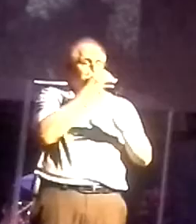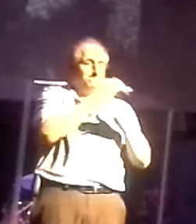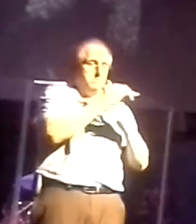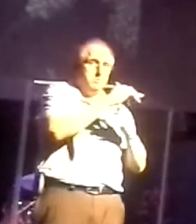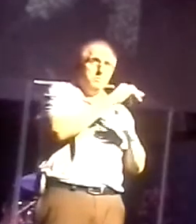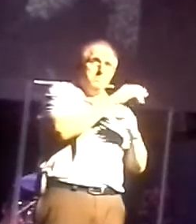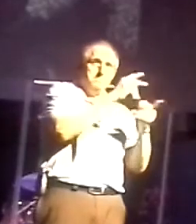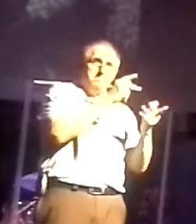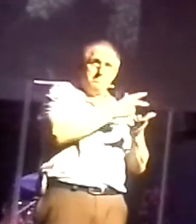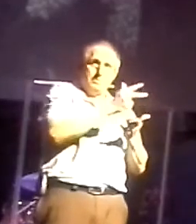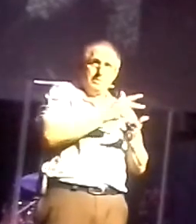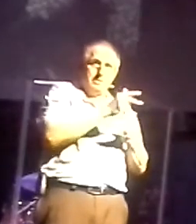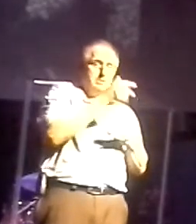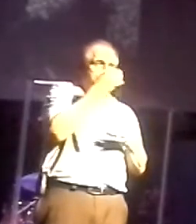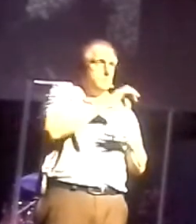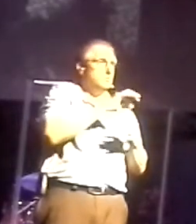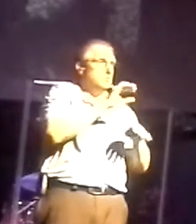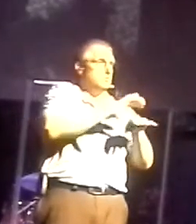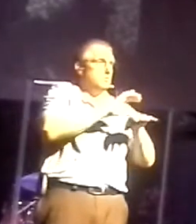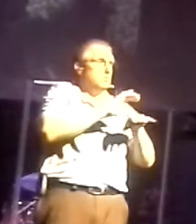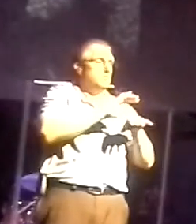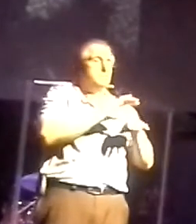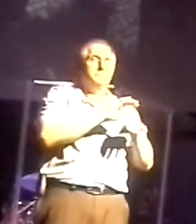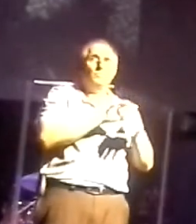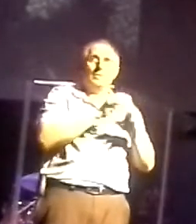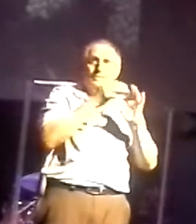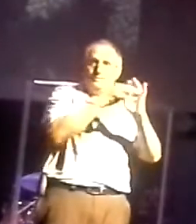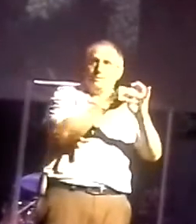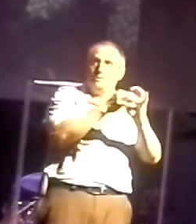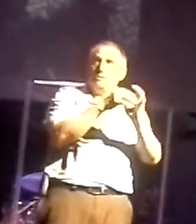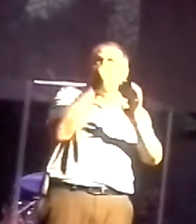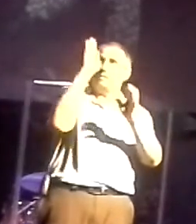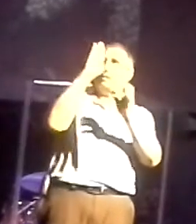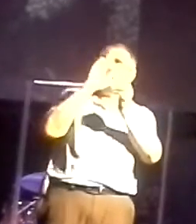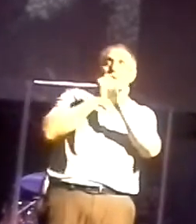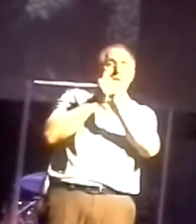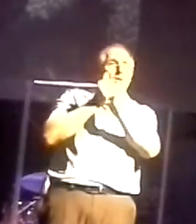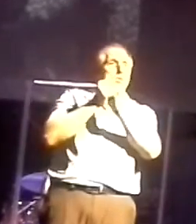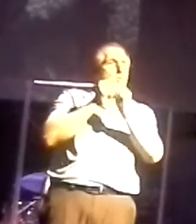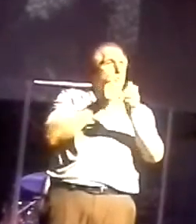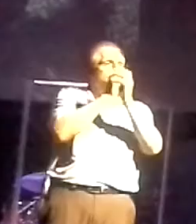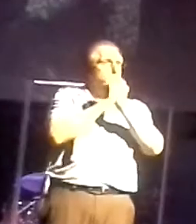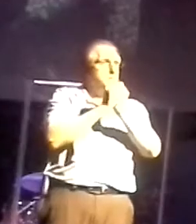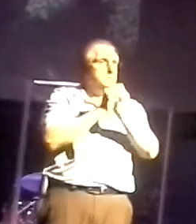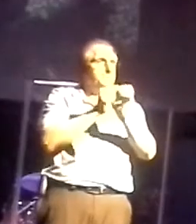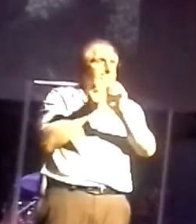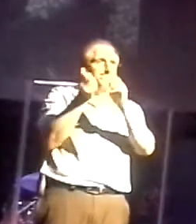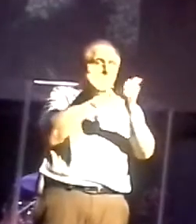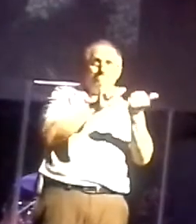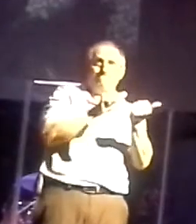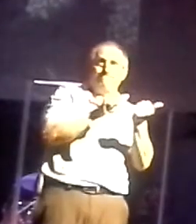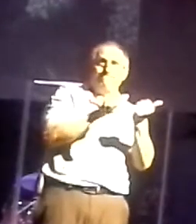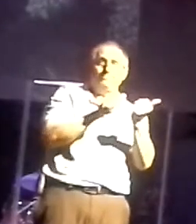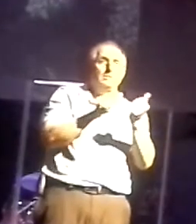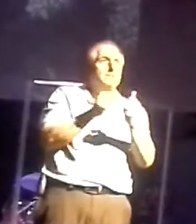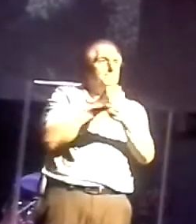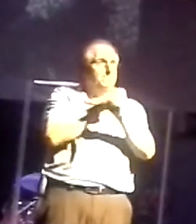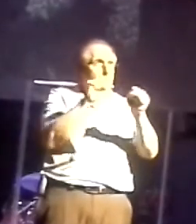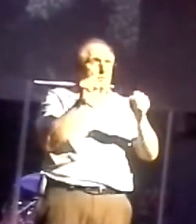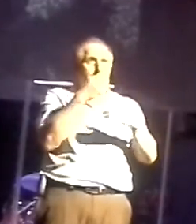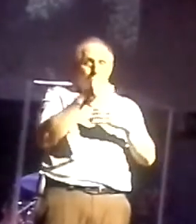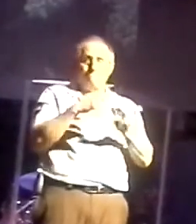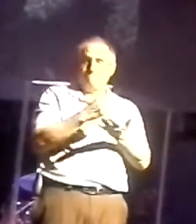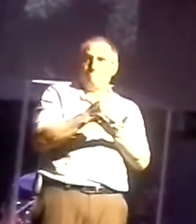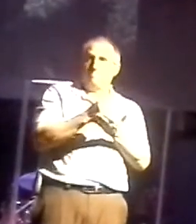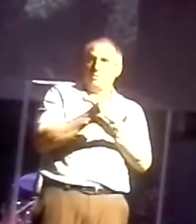up space for visitors in the parking lot. We connect with God through worship, salvation, baptism, and